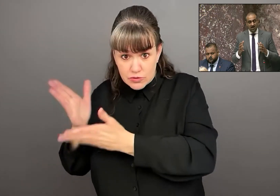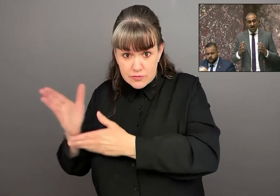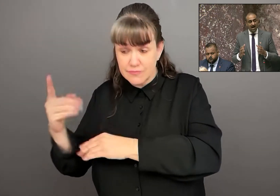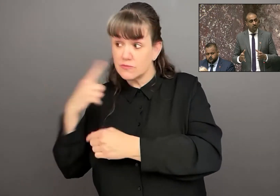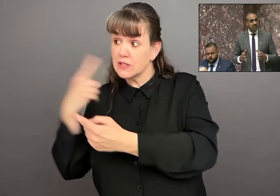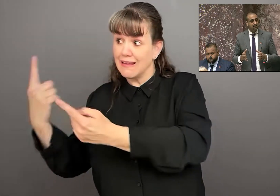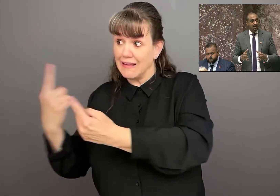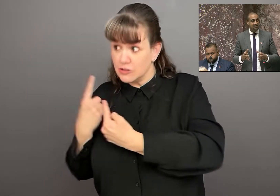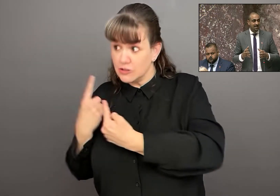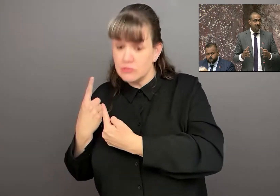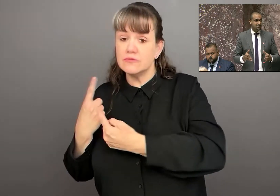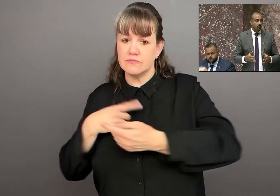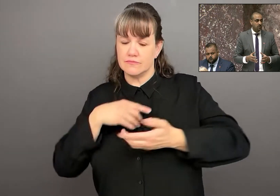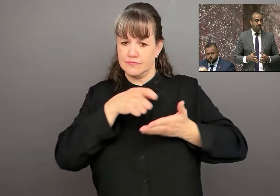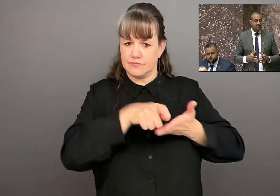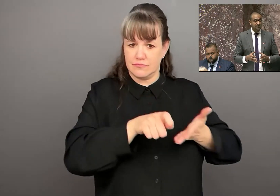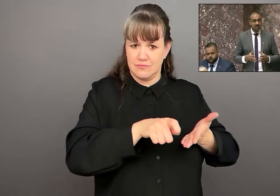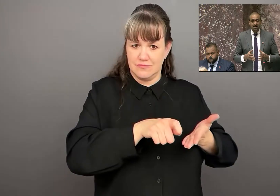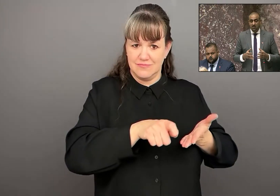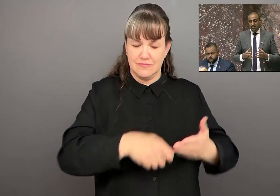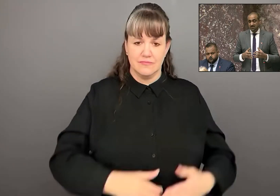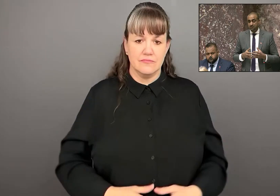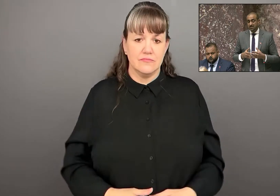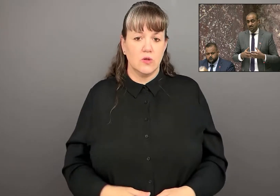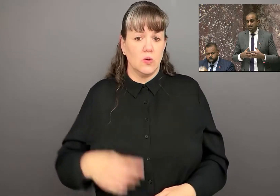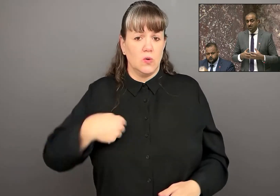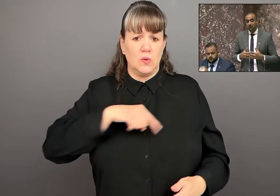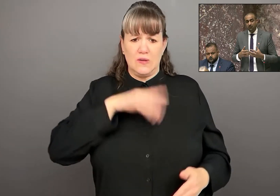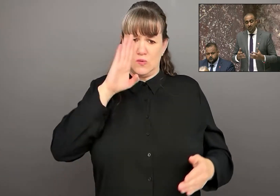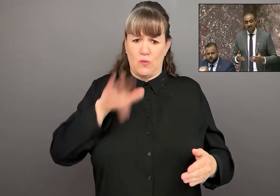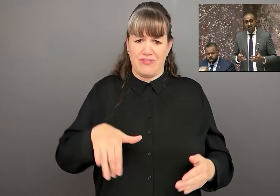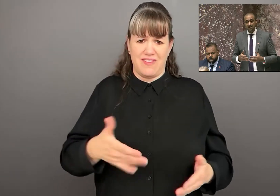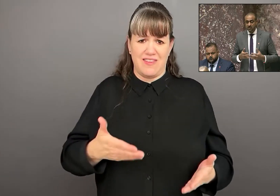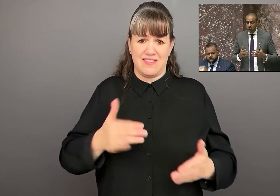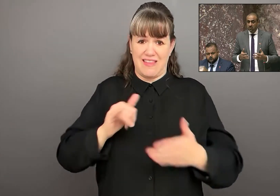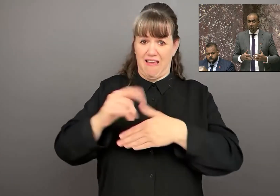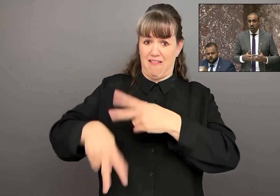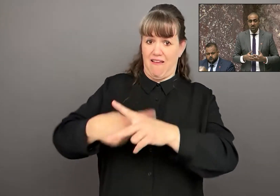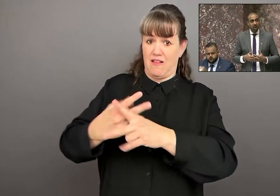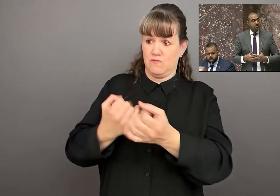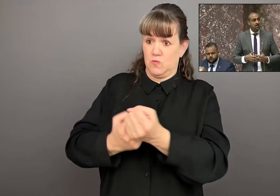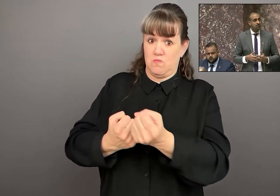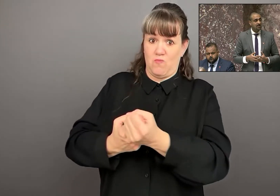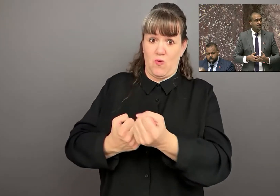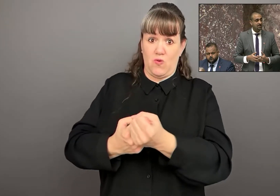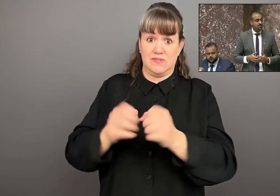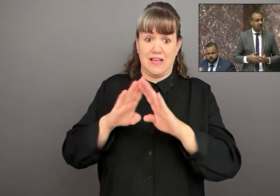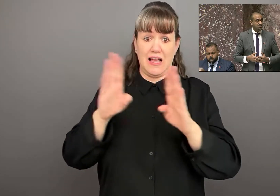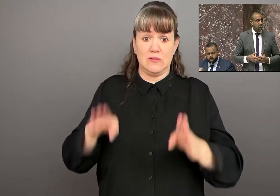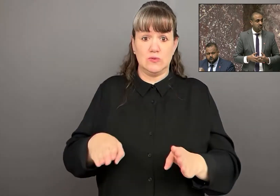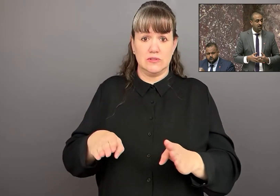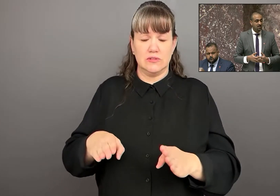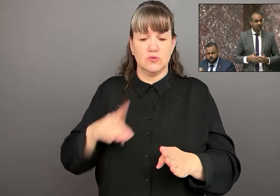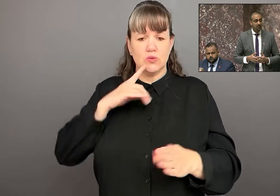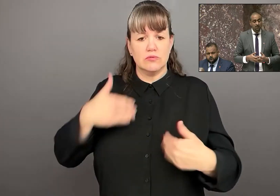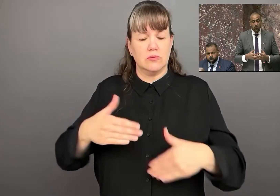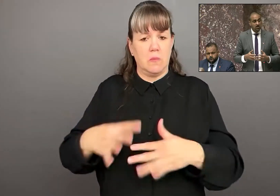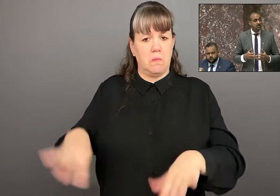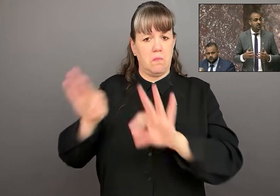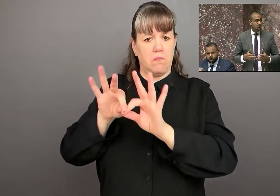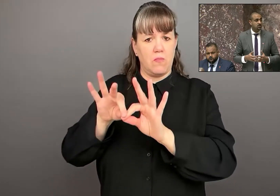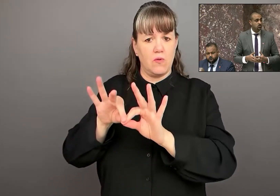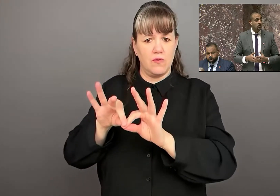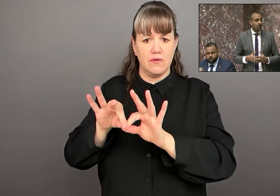safe housing and to get the supports they need. It's been successful for many, and I do acknowledge that for some it's just not enough,